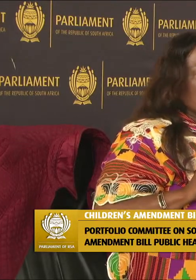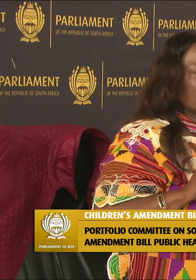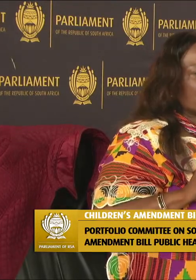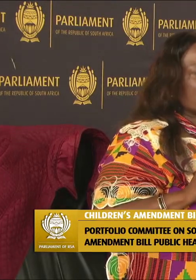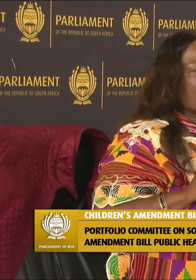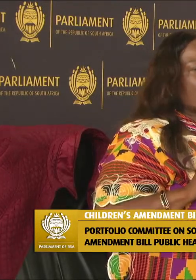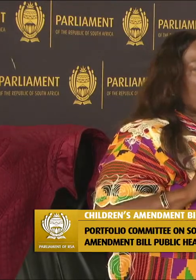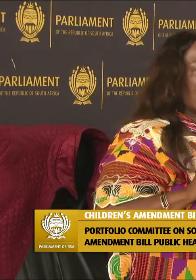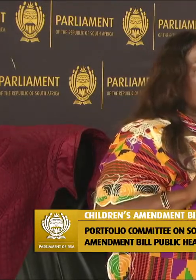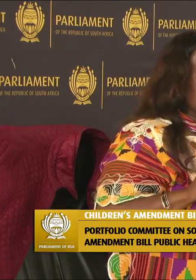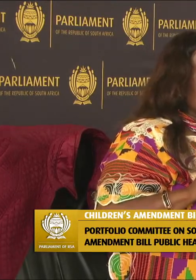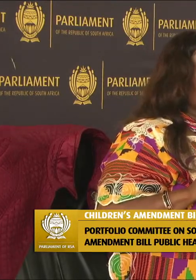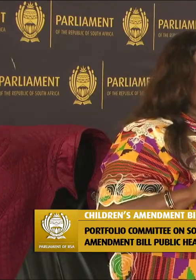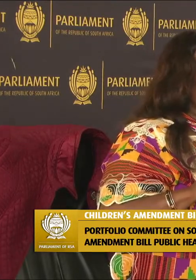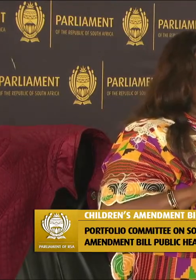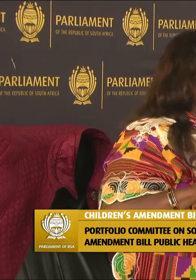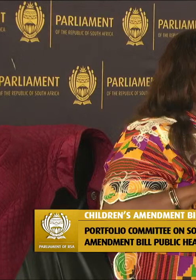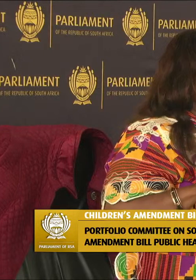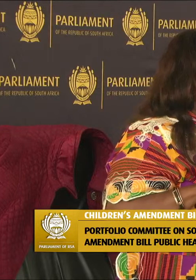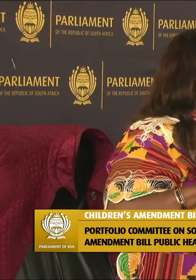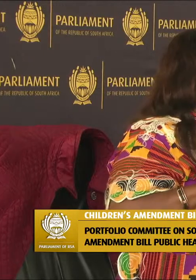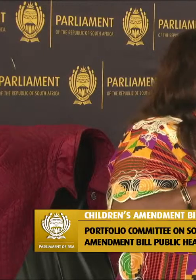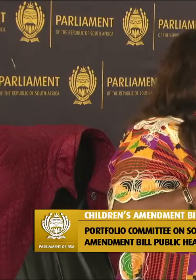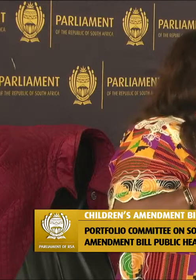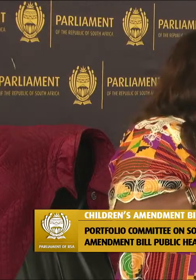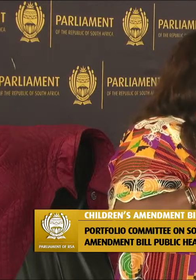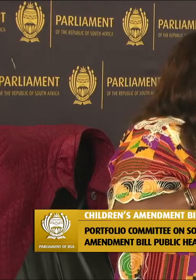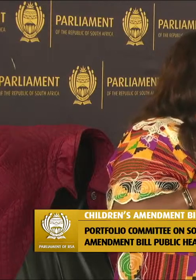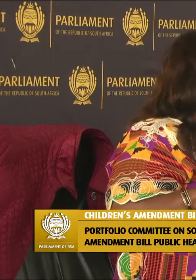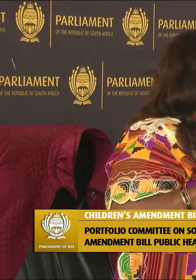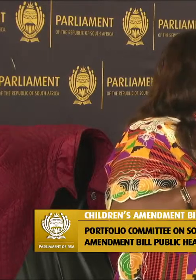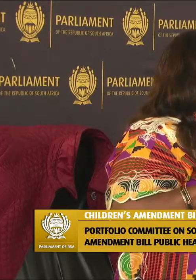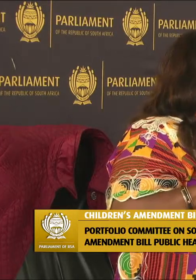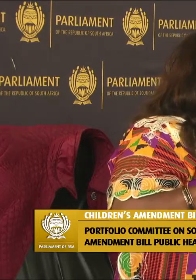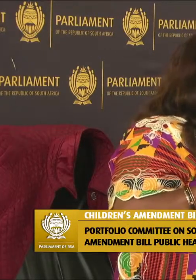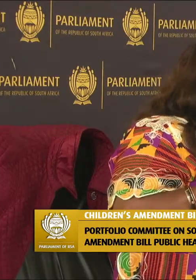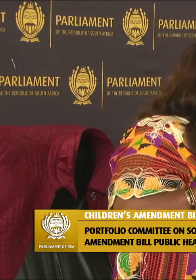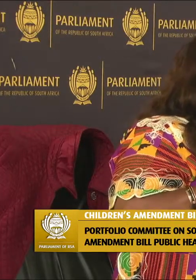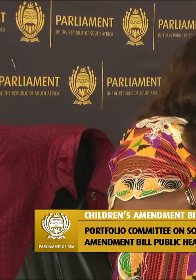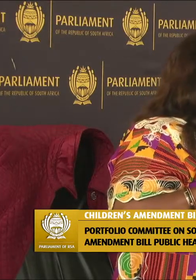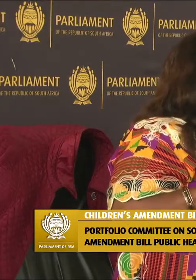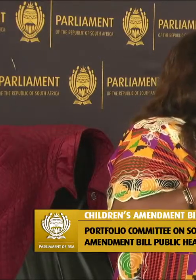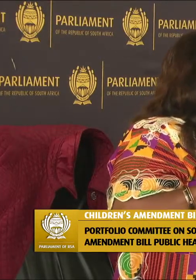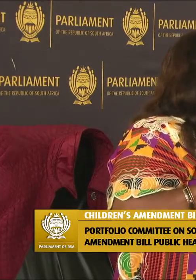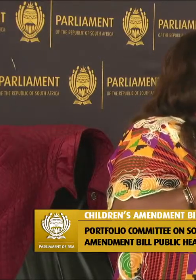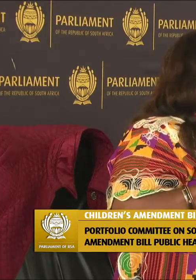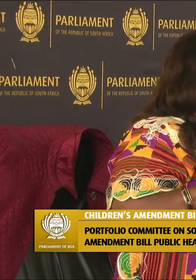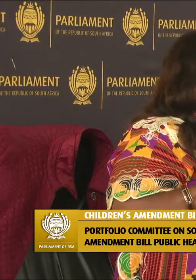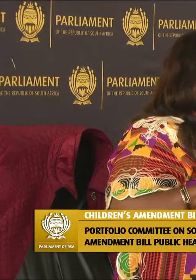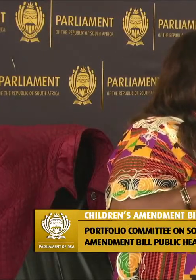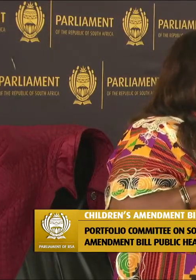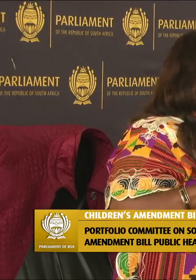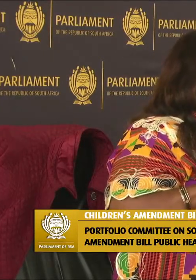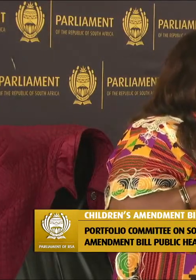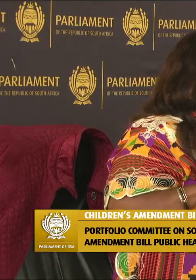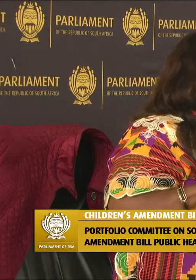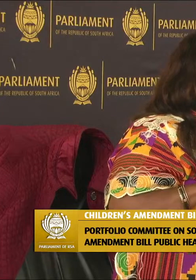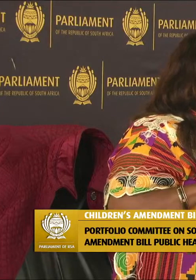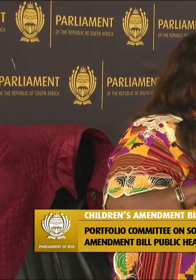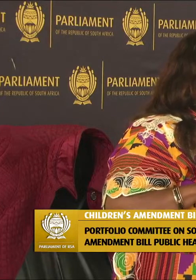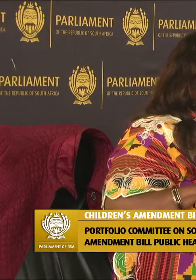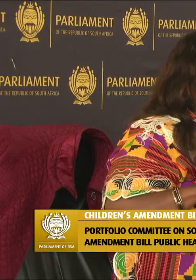ekuhlaleni so that babe nokwazi ukuthatha inxaxheba bancedisane nalomthetho ngokuba